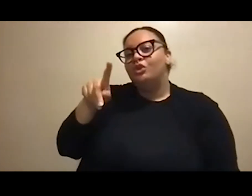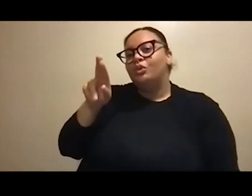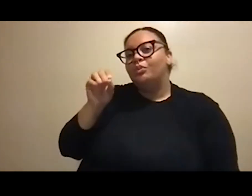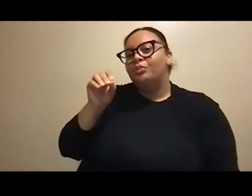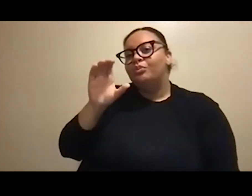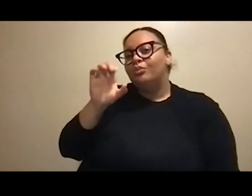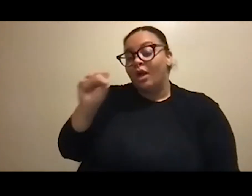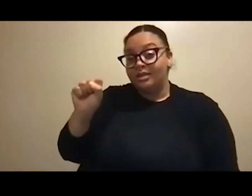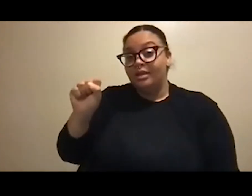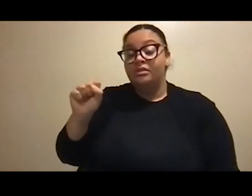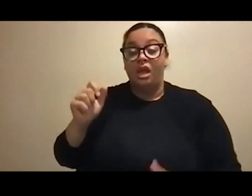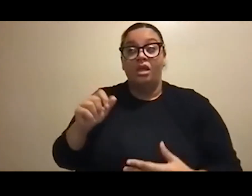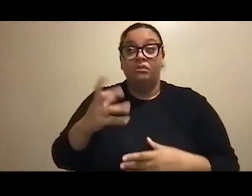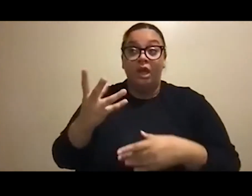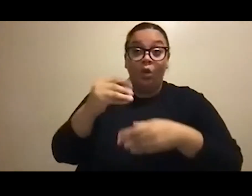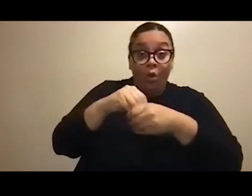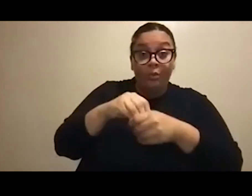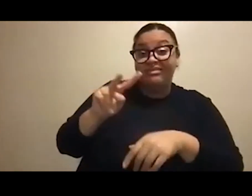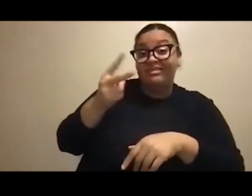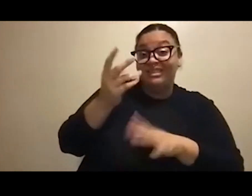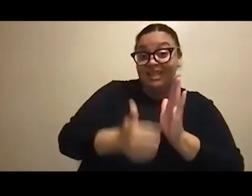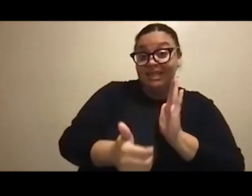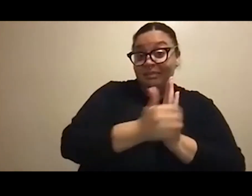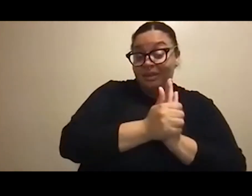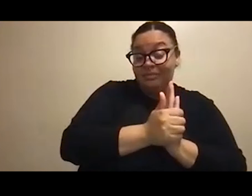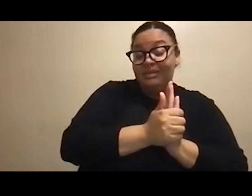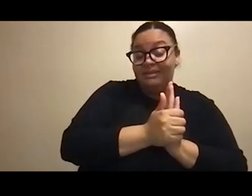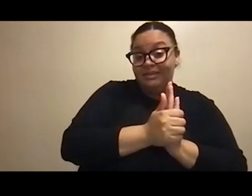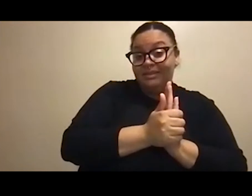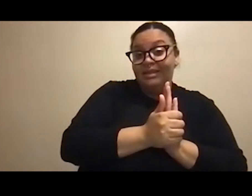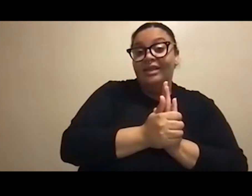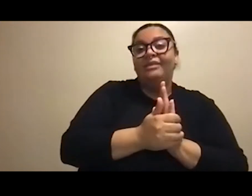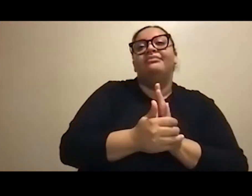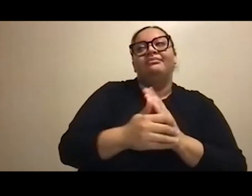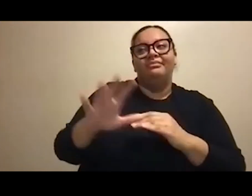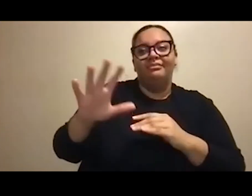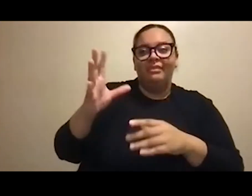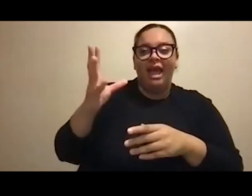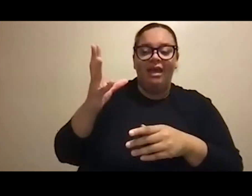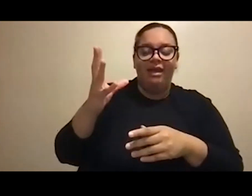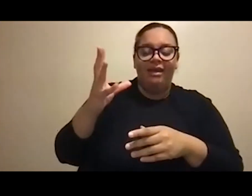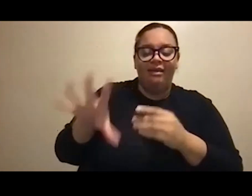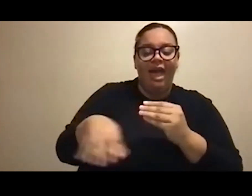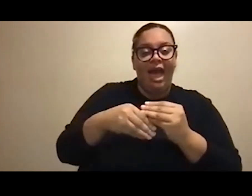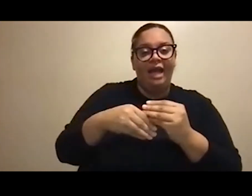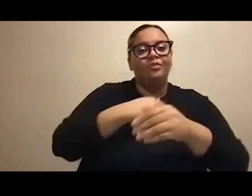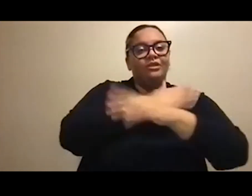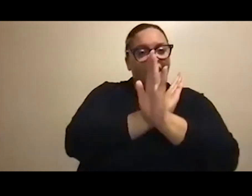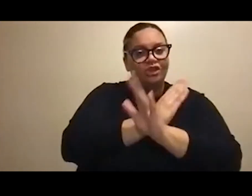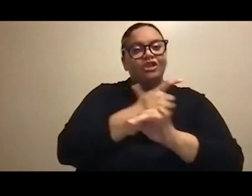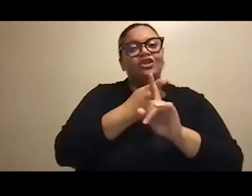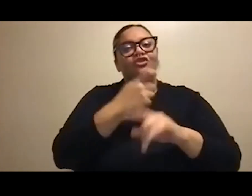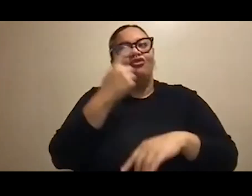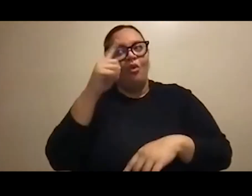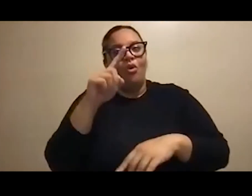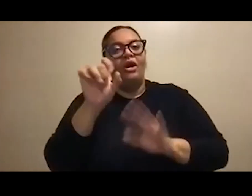ultimately incorporates the Second Amendment into protection against states and localities, and